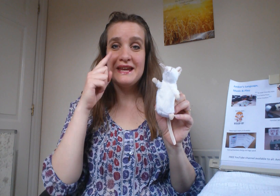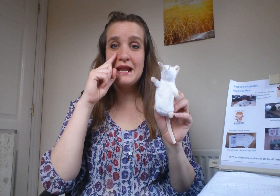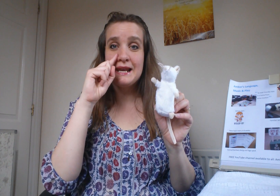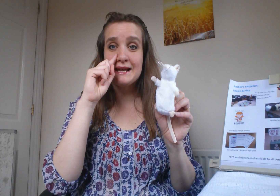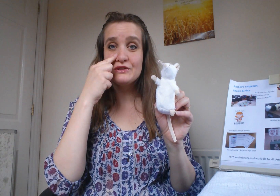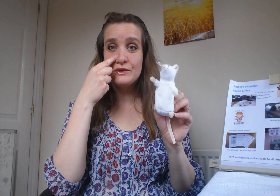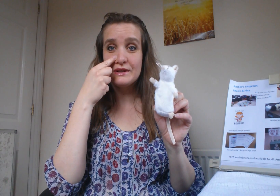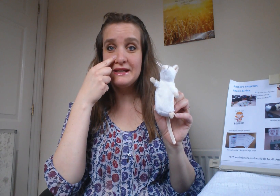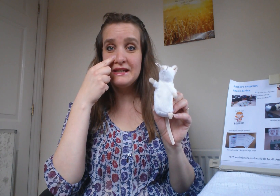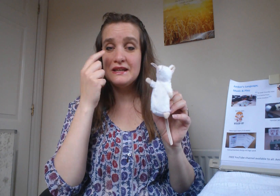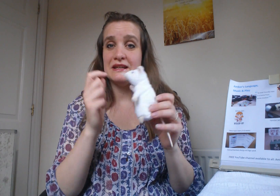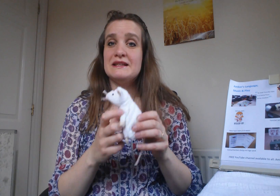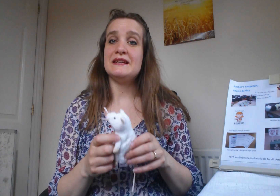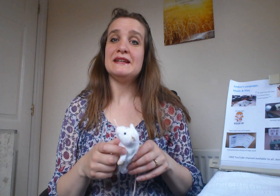Okay, la souris dit.